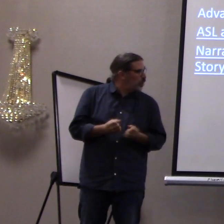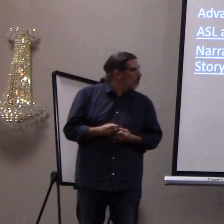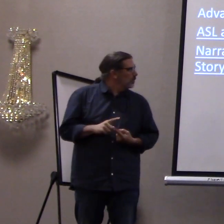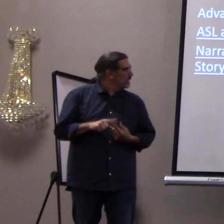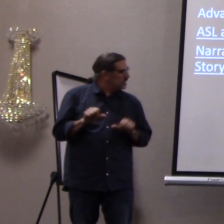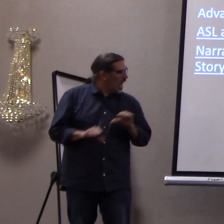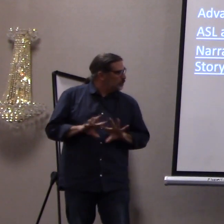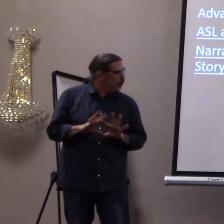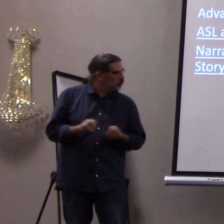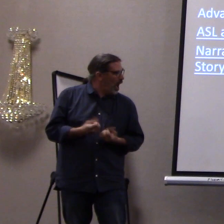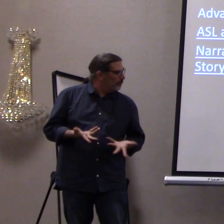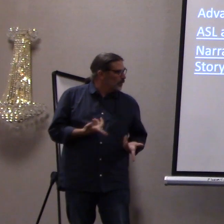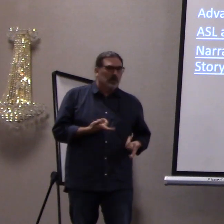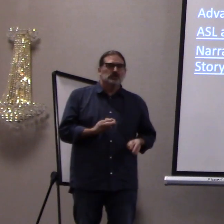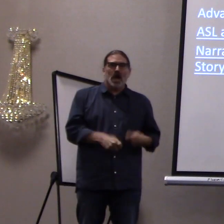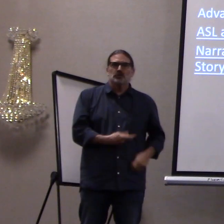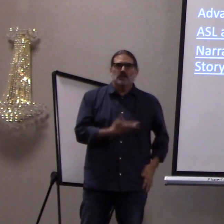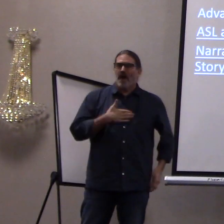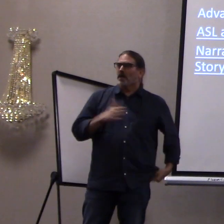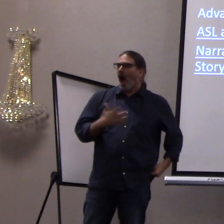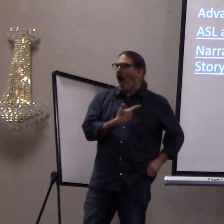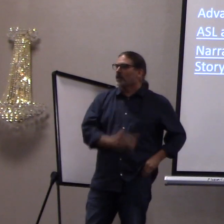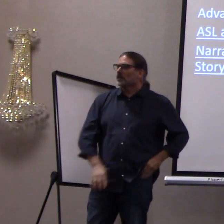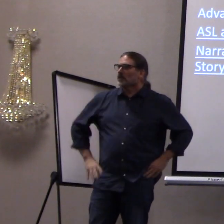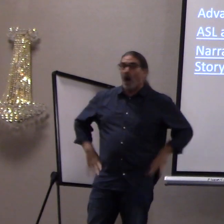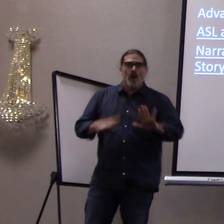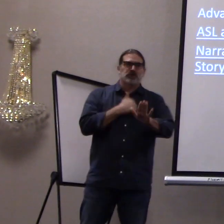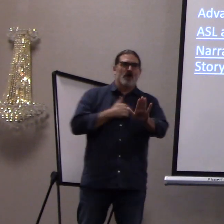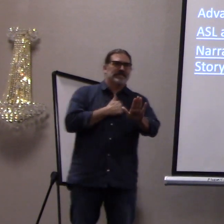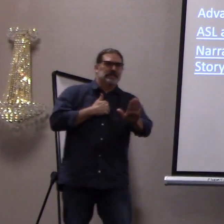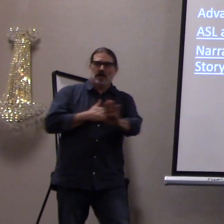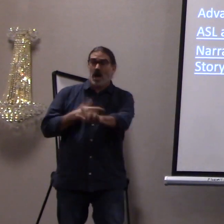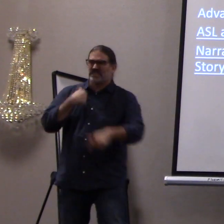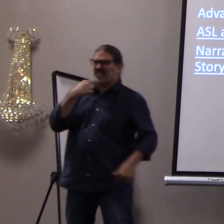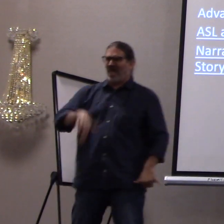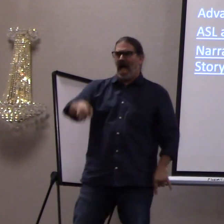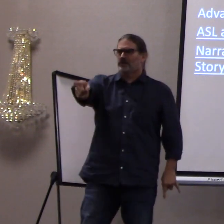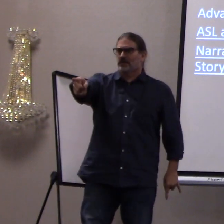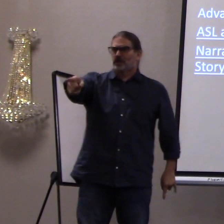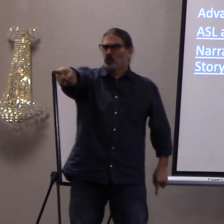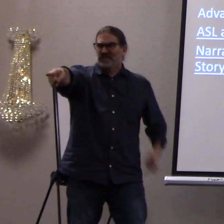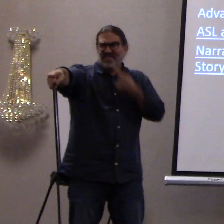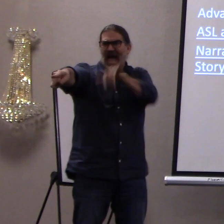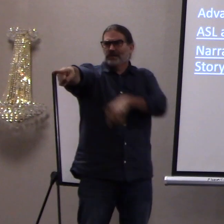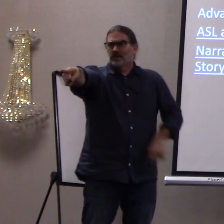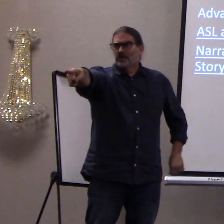What happened to the math workshop and the science workshop? They changed all my stuff. Oh, I'm sorry. I didn't say